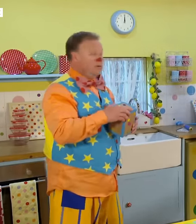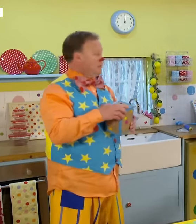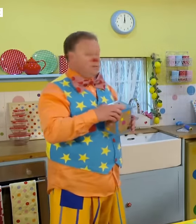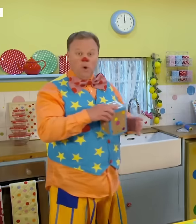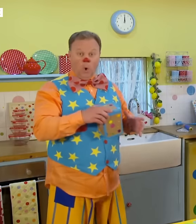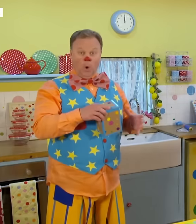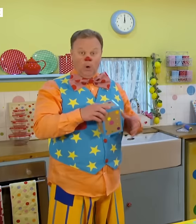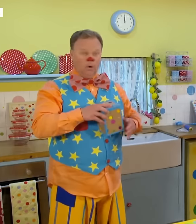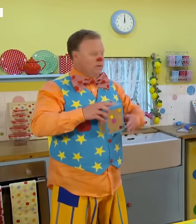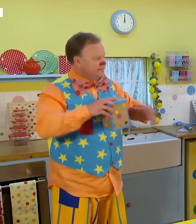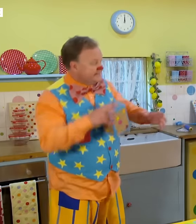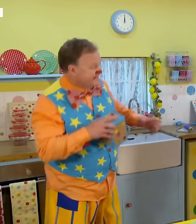Oh,